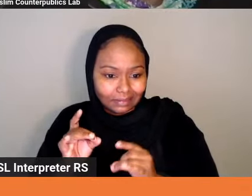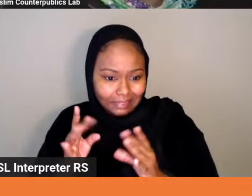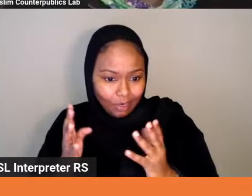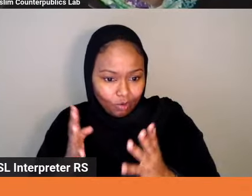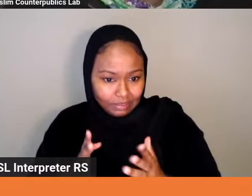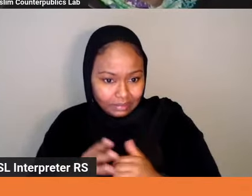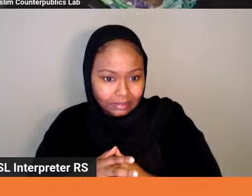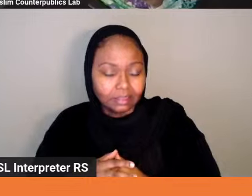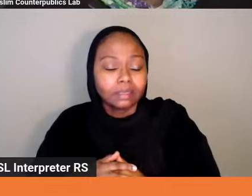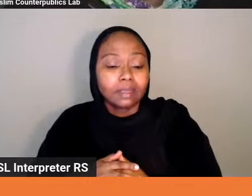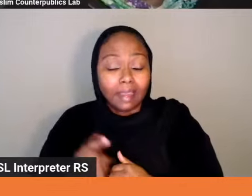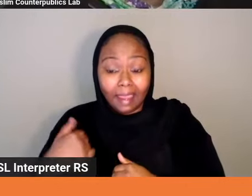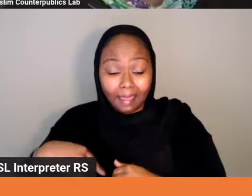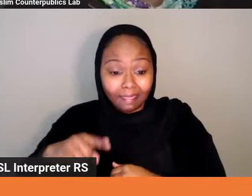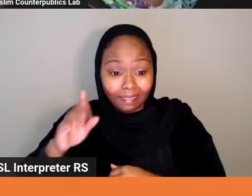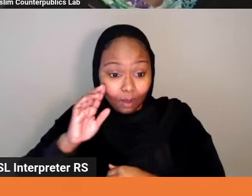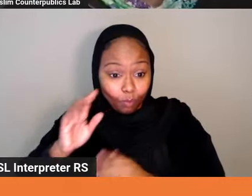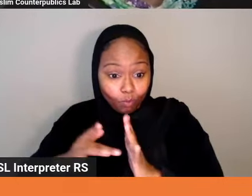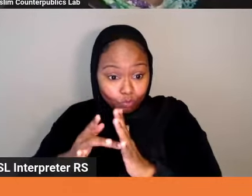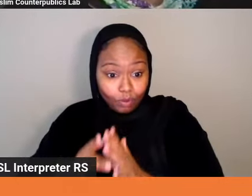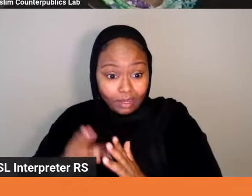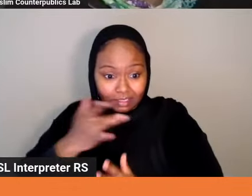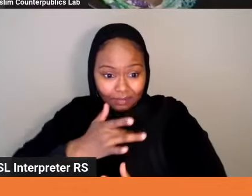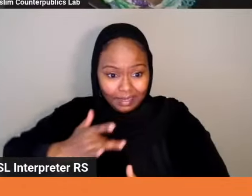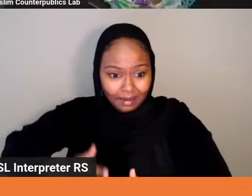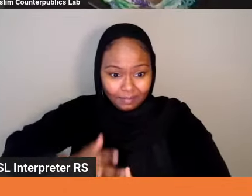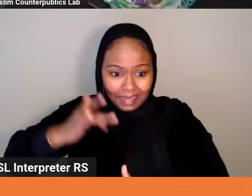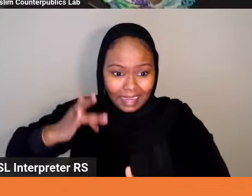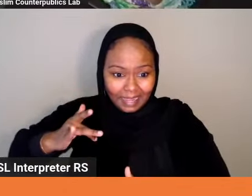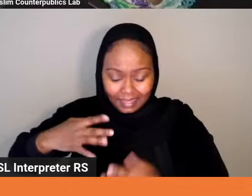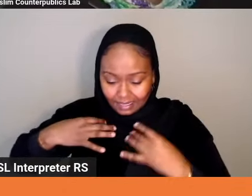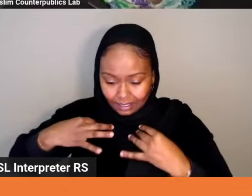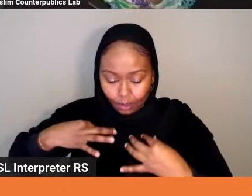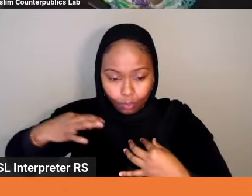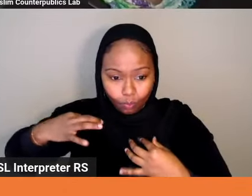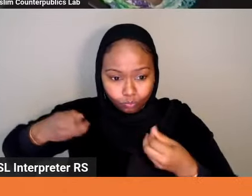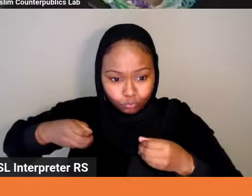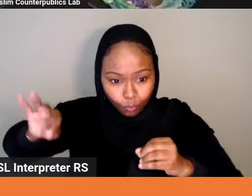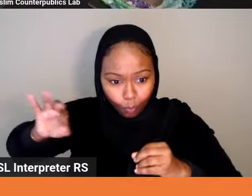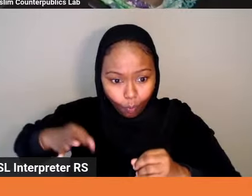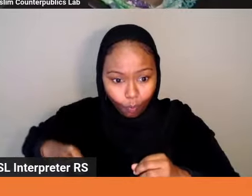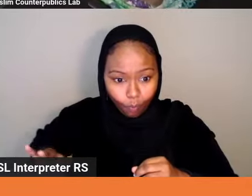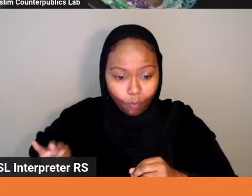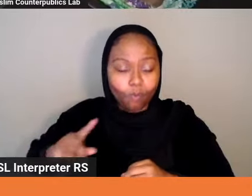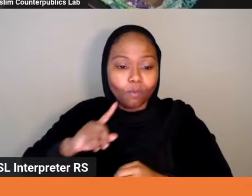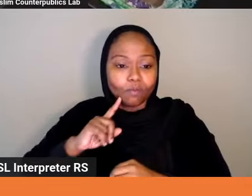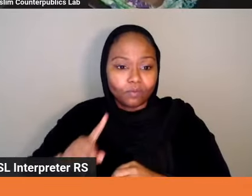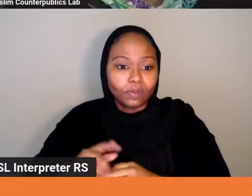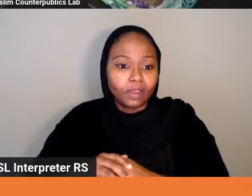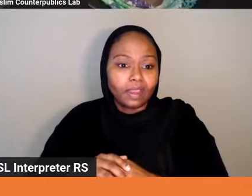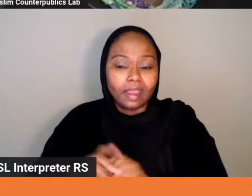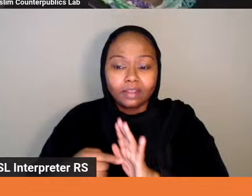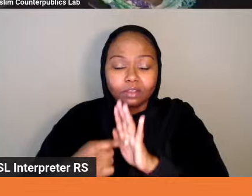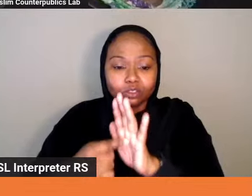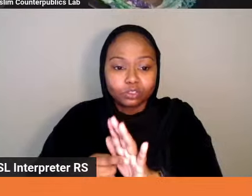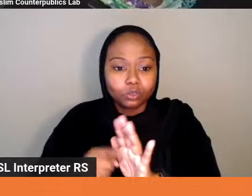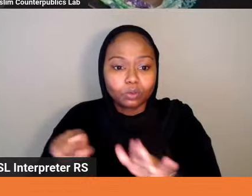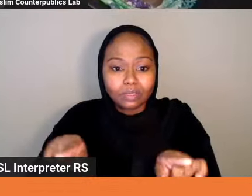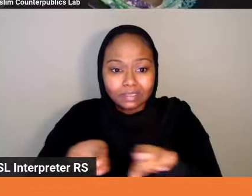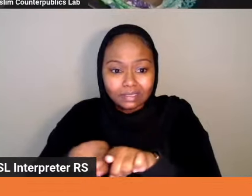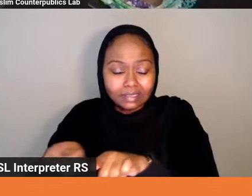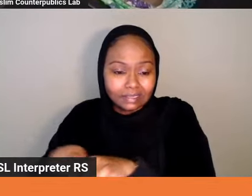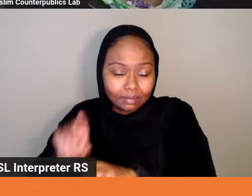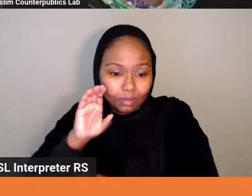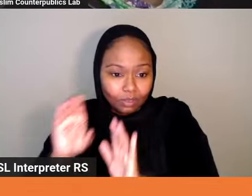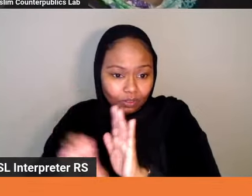stripped almost naked and blindfolded on the suspicion of being Hamas fighters invoke similar imagery and the